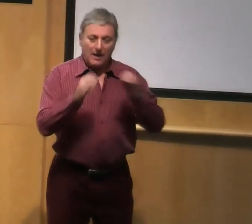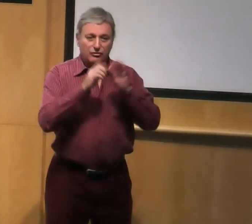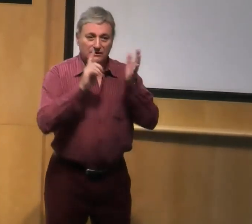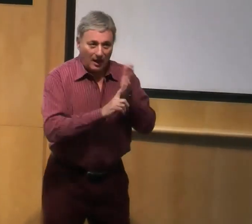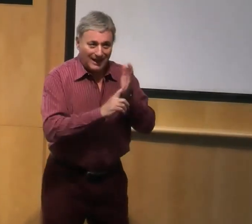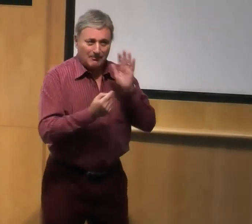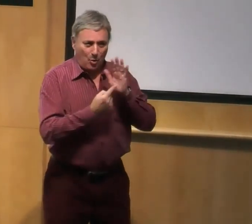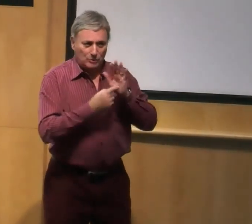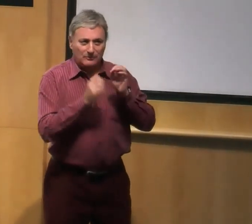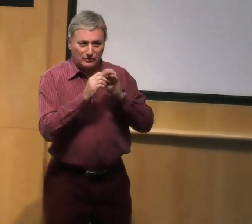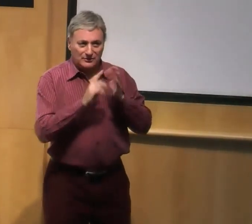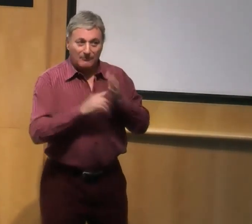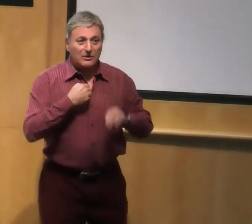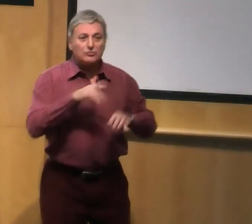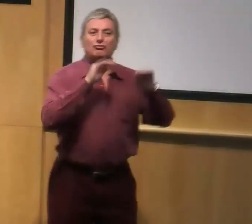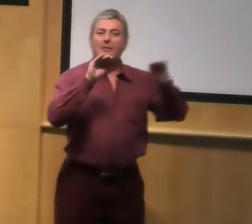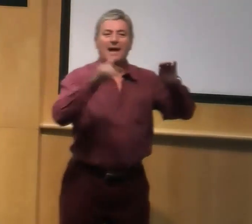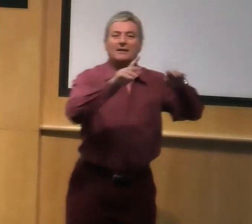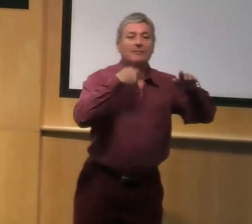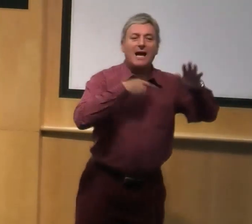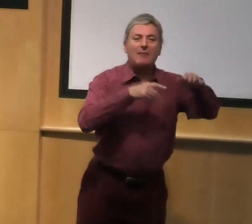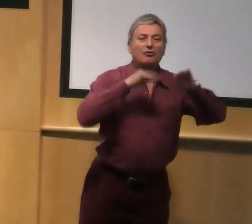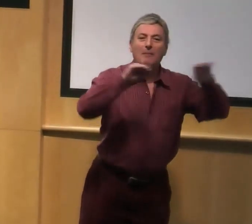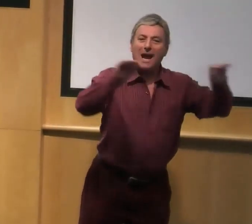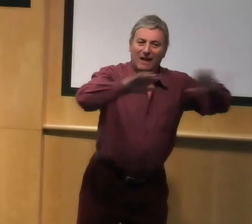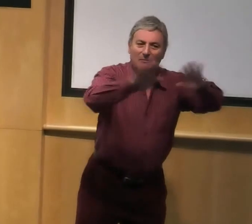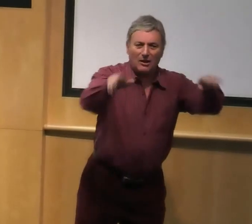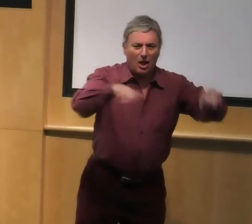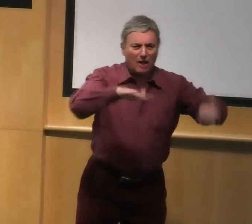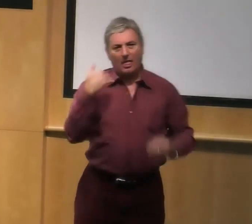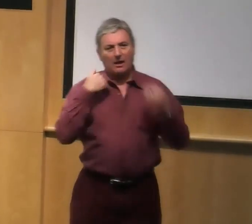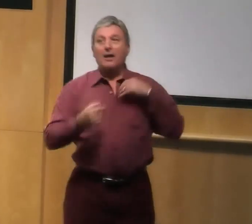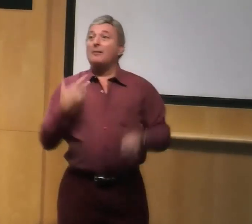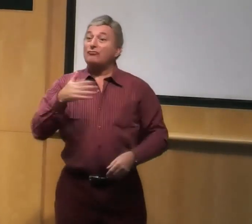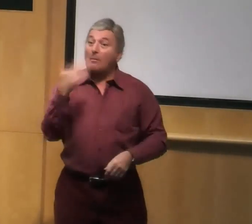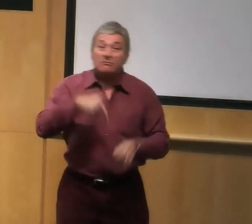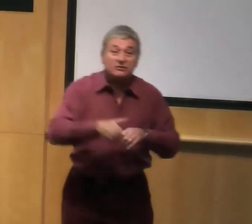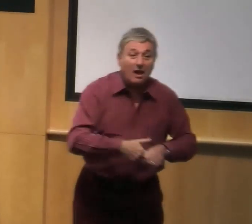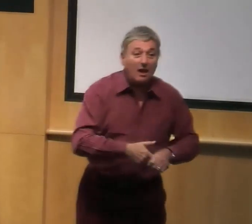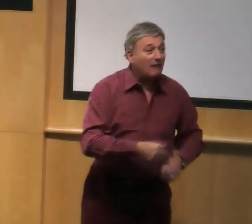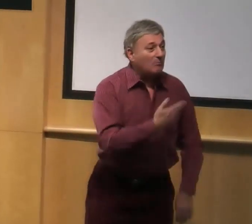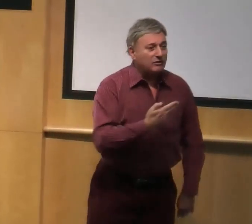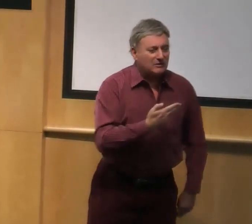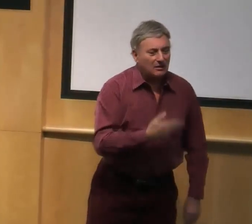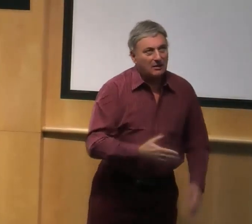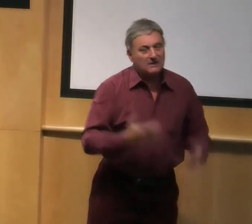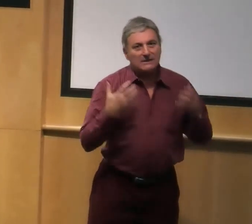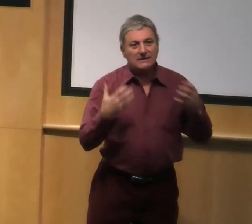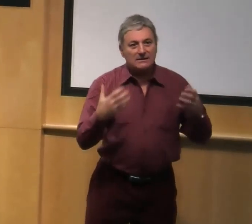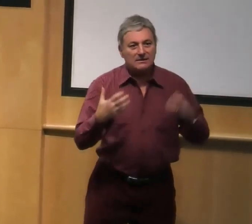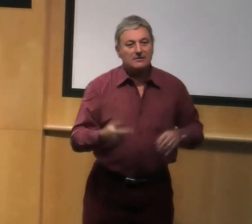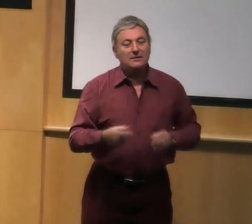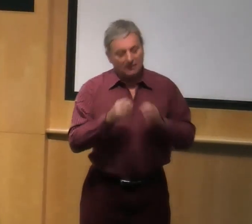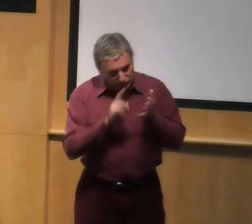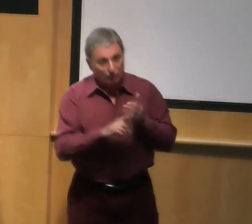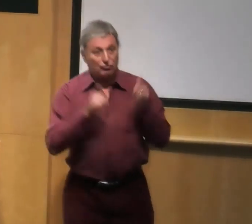Bristol, I sound Bristol like this, okay? I'll do Bristol like this because it's so important that I do Bristol like this. Let me remind everybody, because people are like, from Bristol or not from Bristol, there's this side of